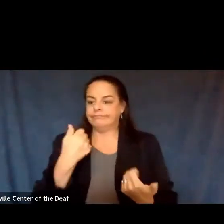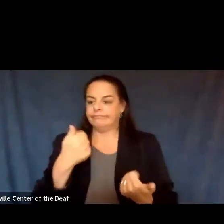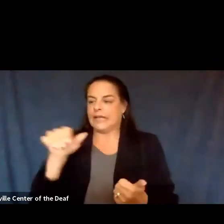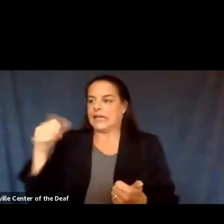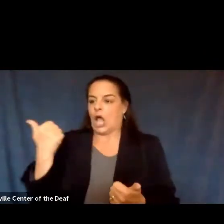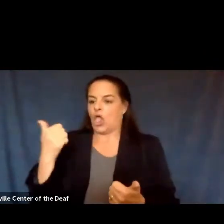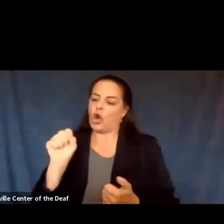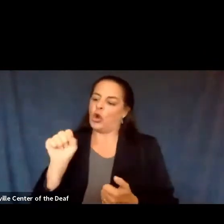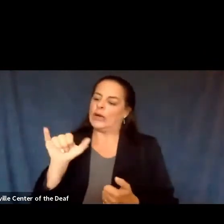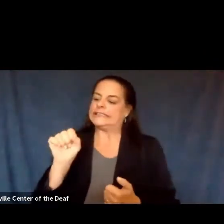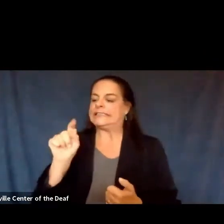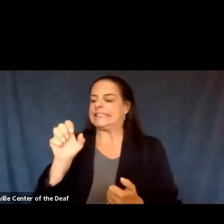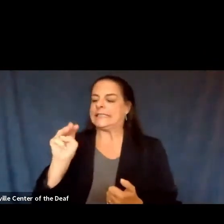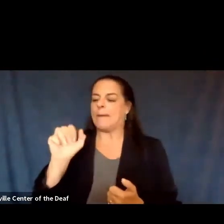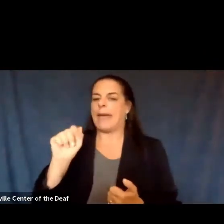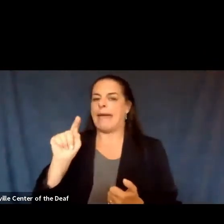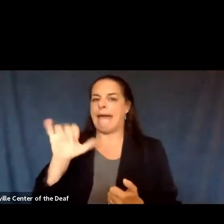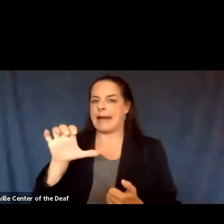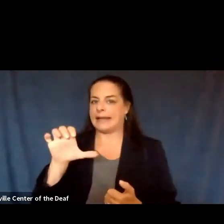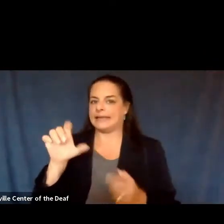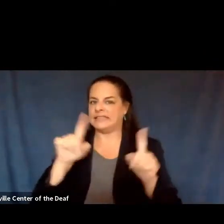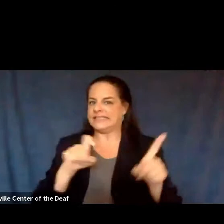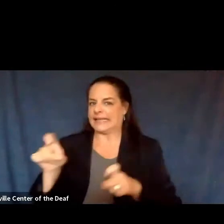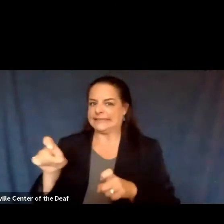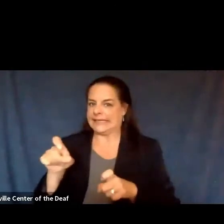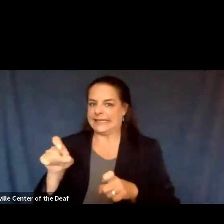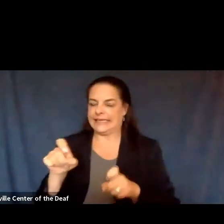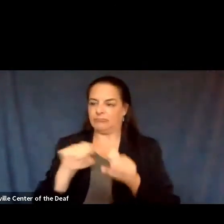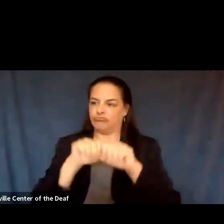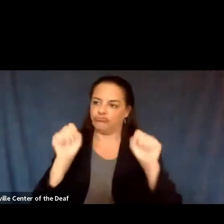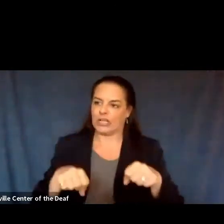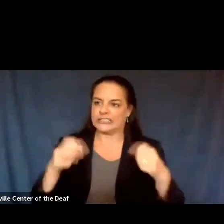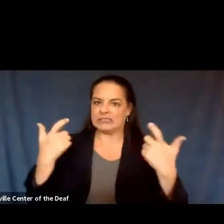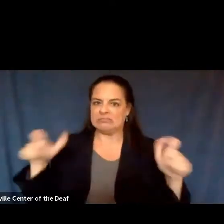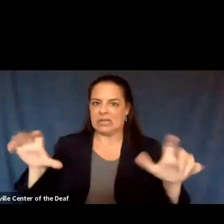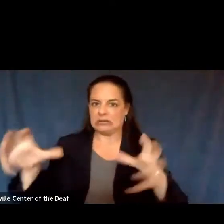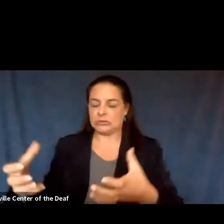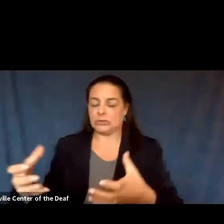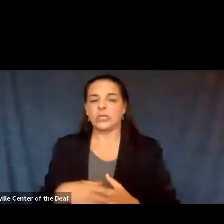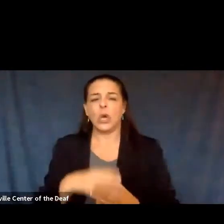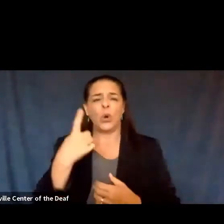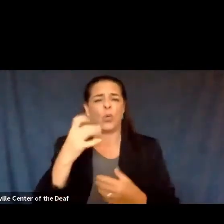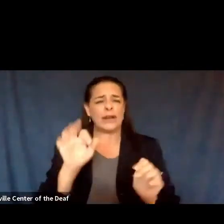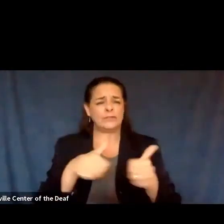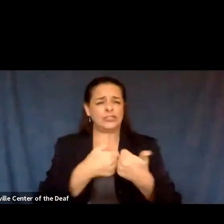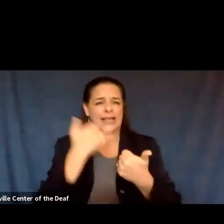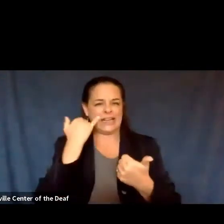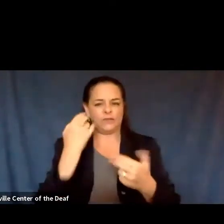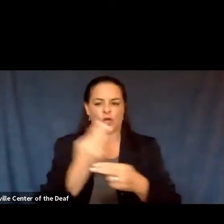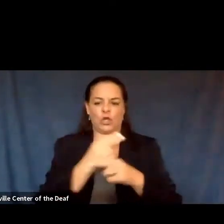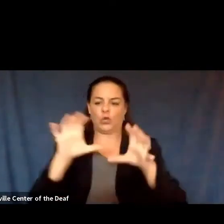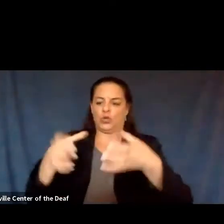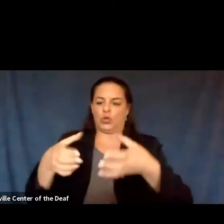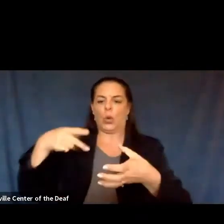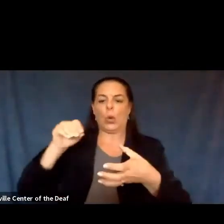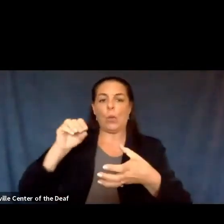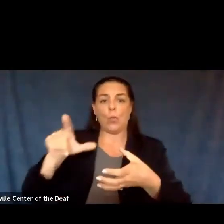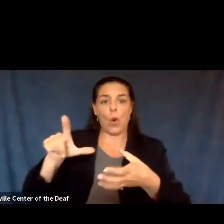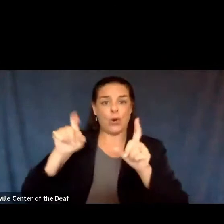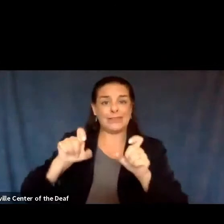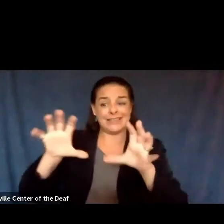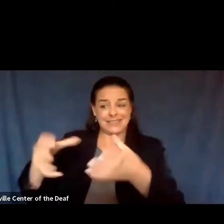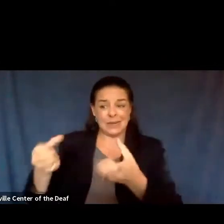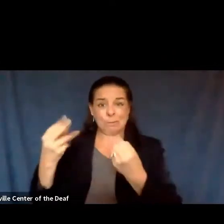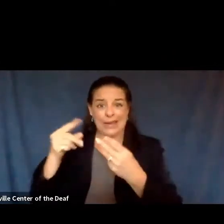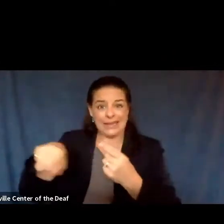systematic testing available. One of the challenges, if you're going to use it and using pooled testing, one of the recommendations is